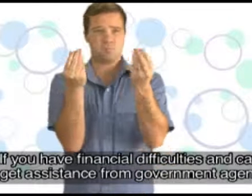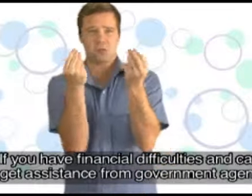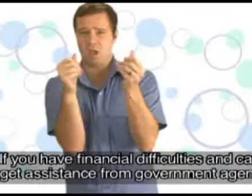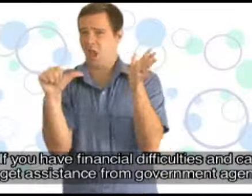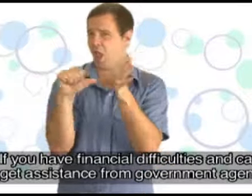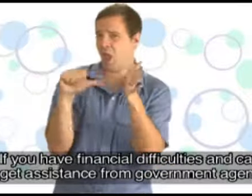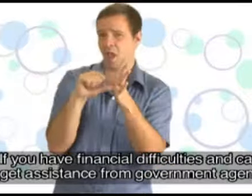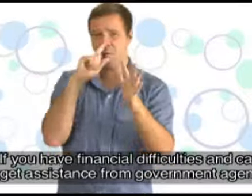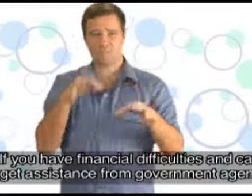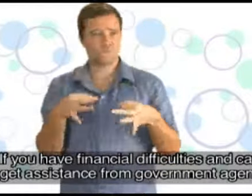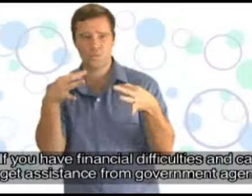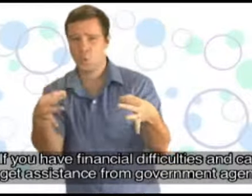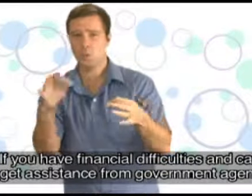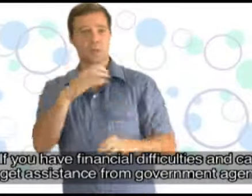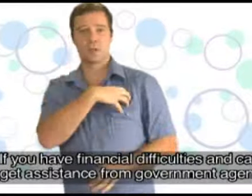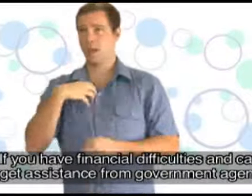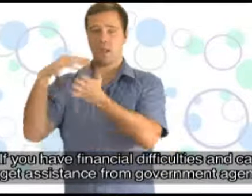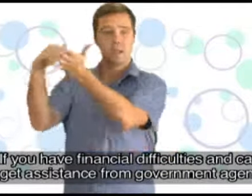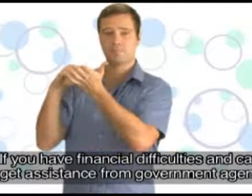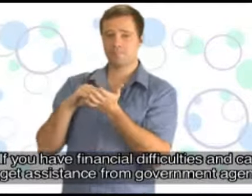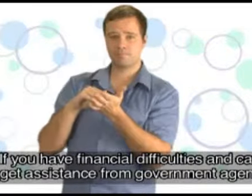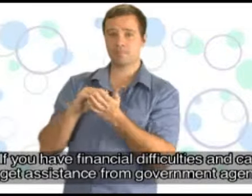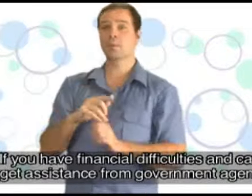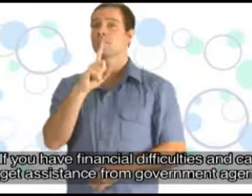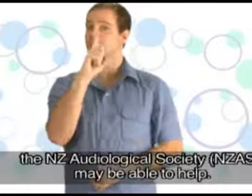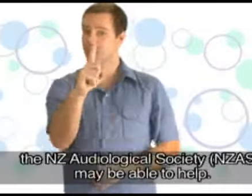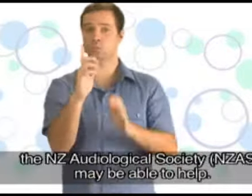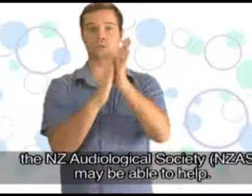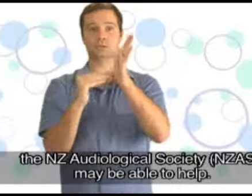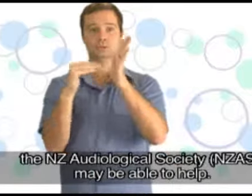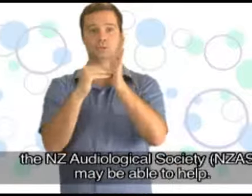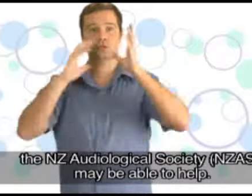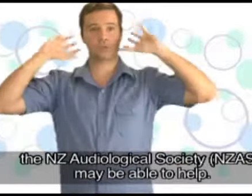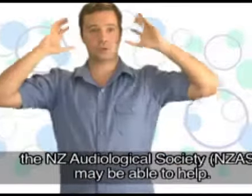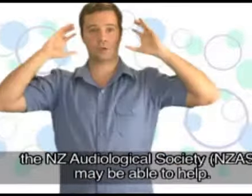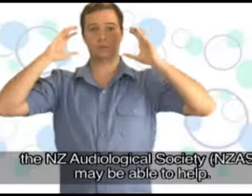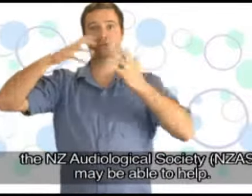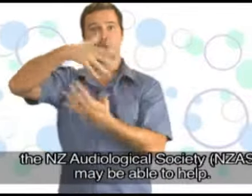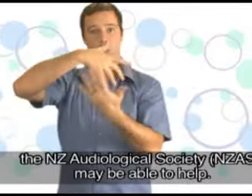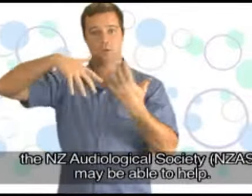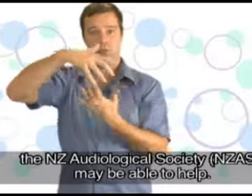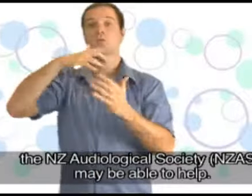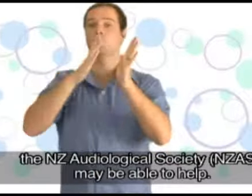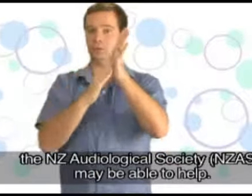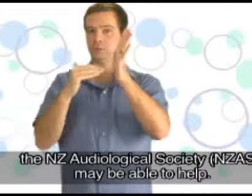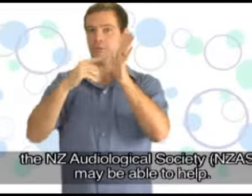If you have financial difficulties and cannot get assistance from government agencies, the New Zealand Audiological Society may be able to